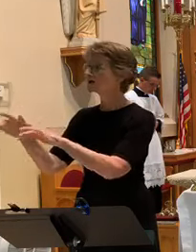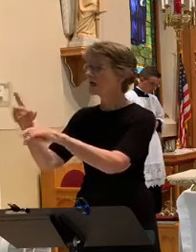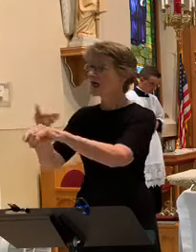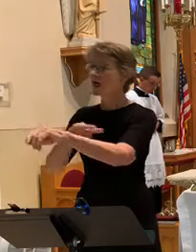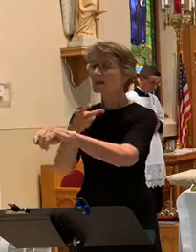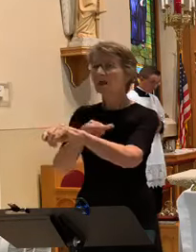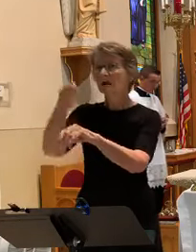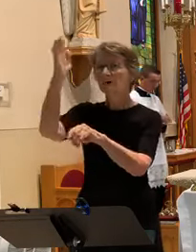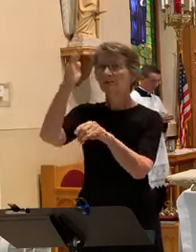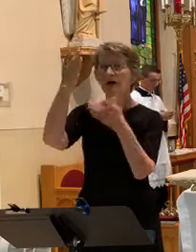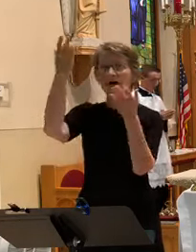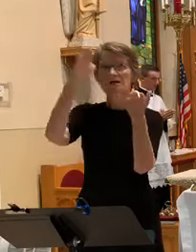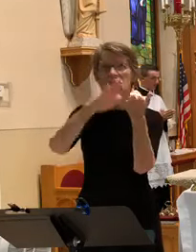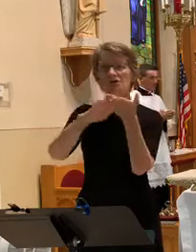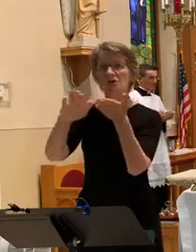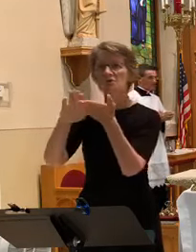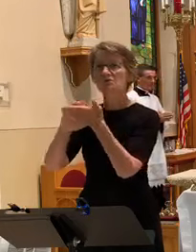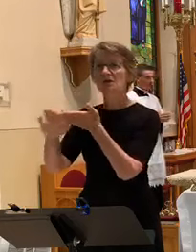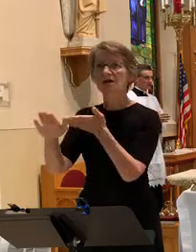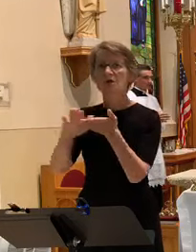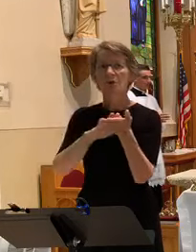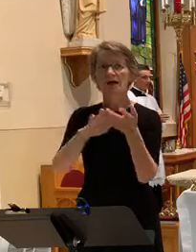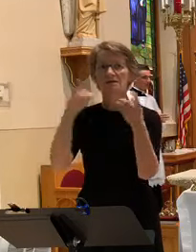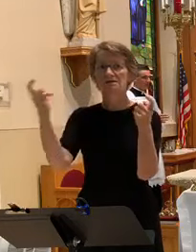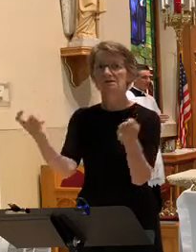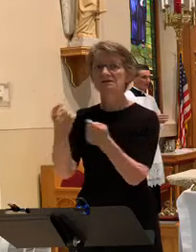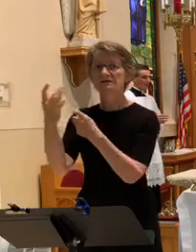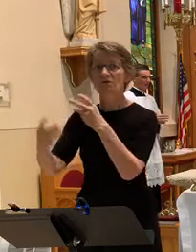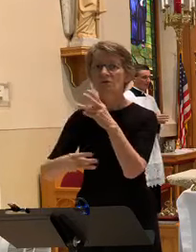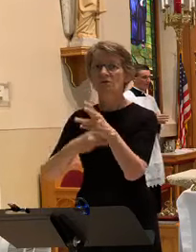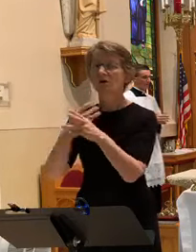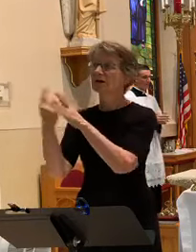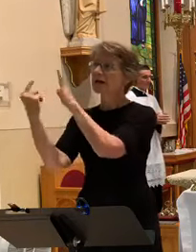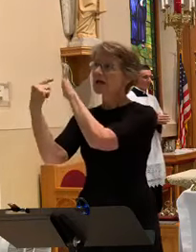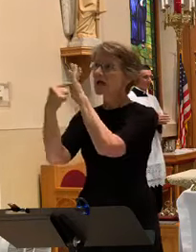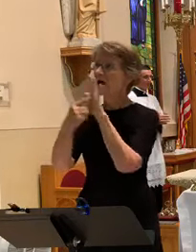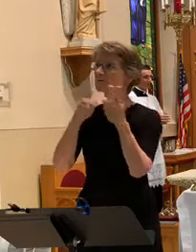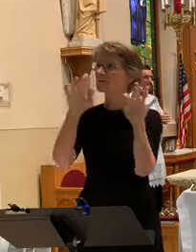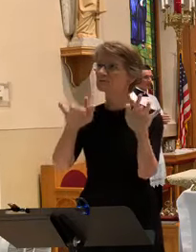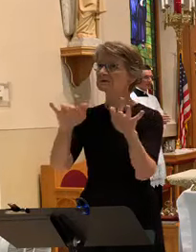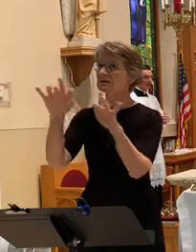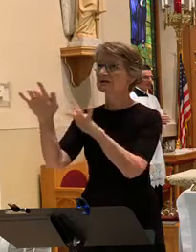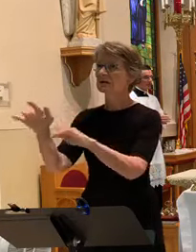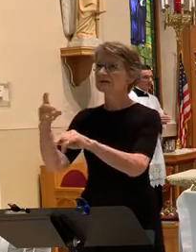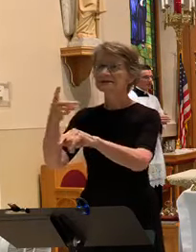world.